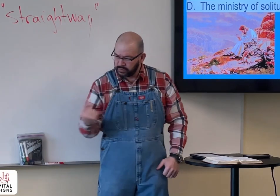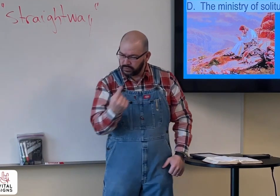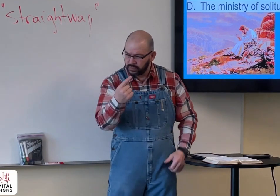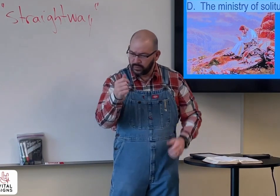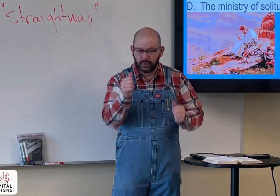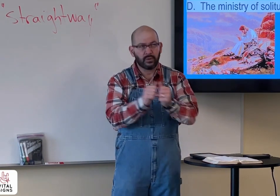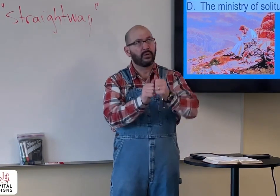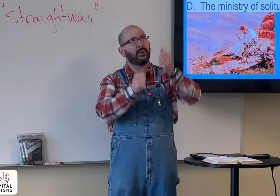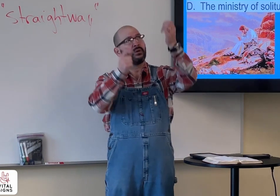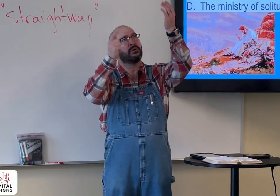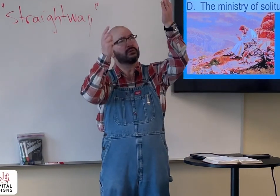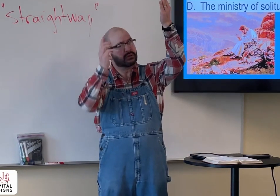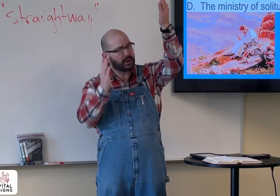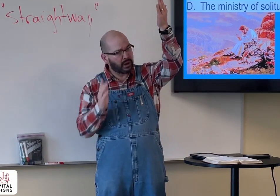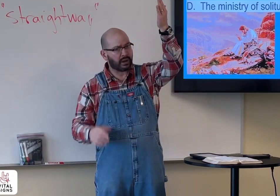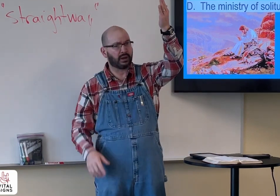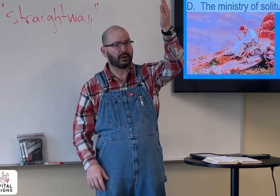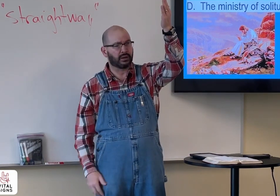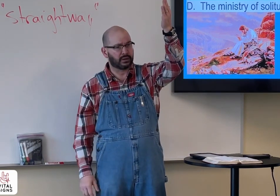to have time alone with God,